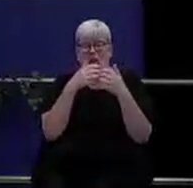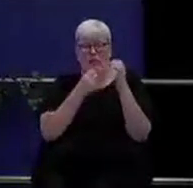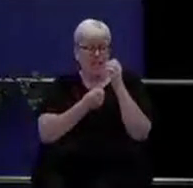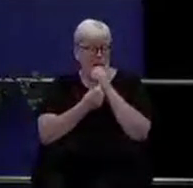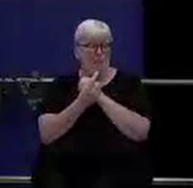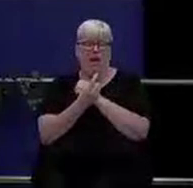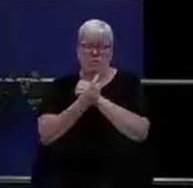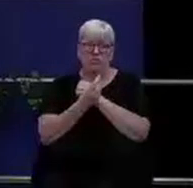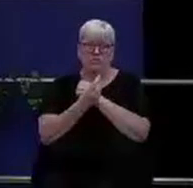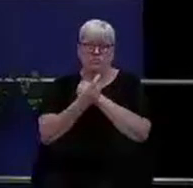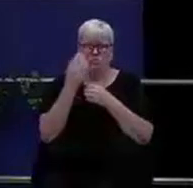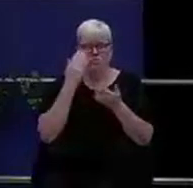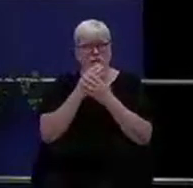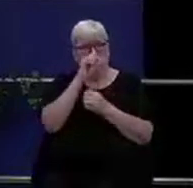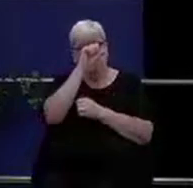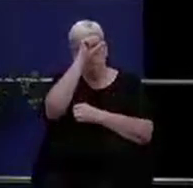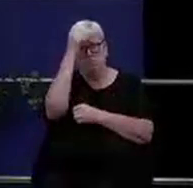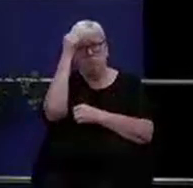extraordinarily intelligent creatures